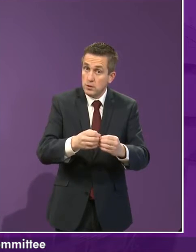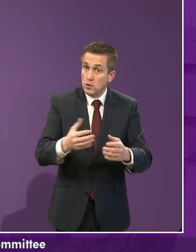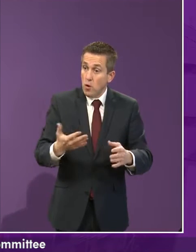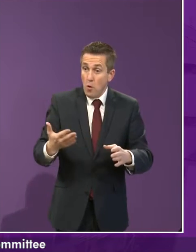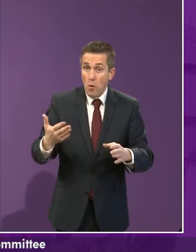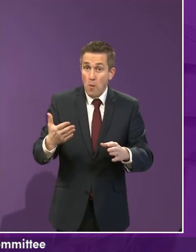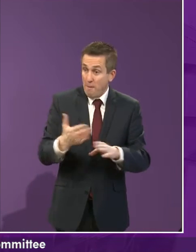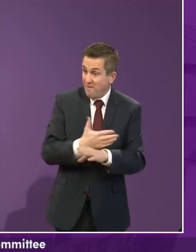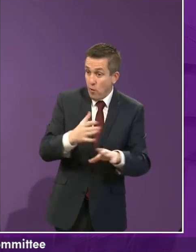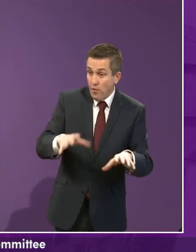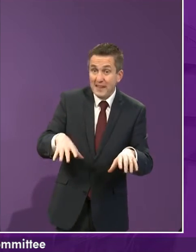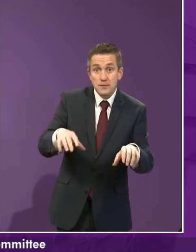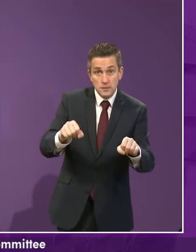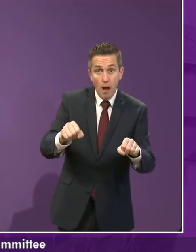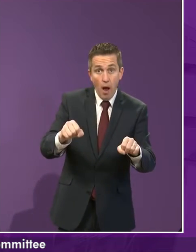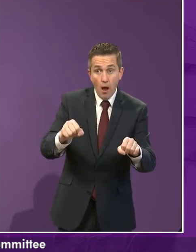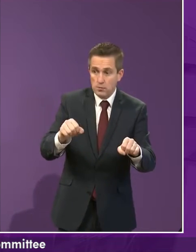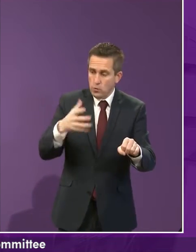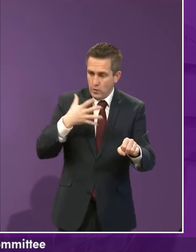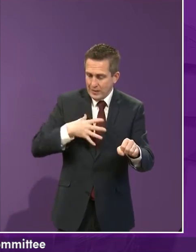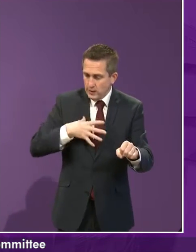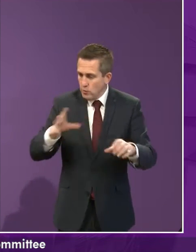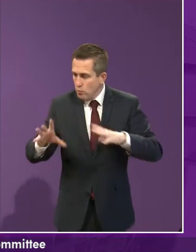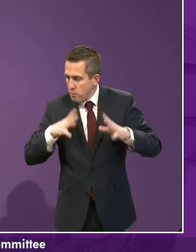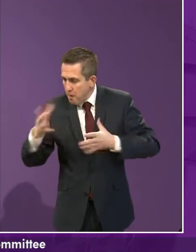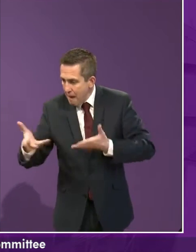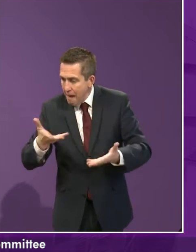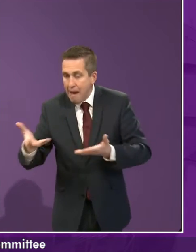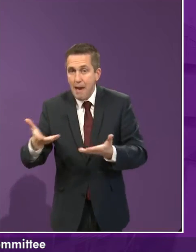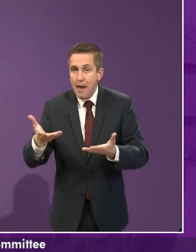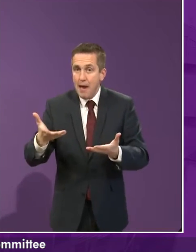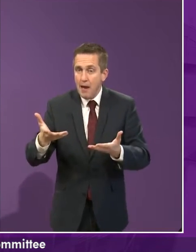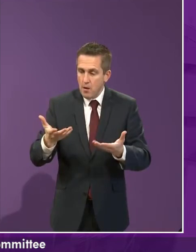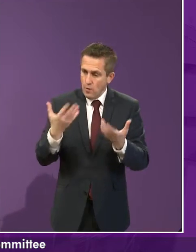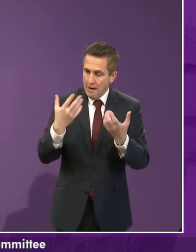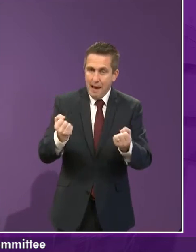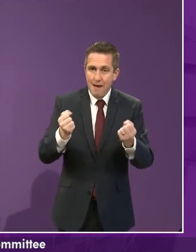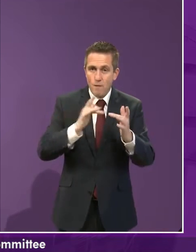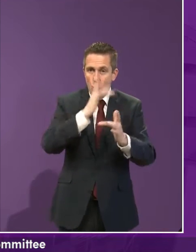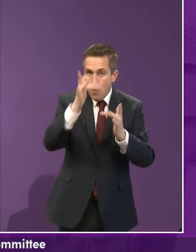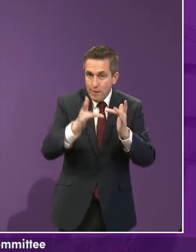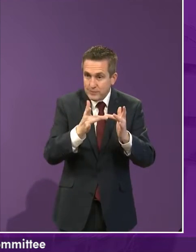at the university. Because yes, we give lots of information. We have websites, we have